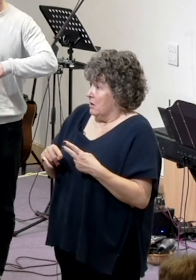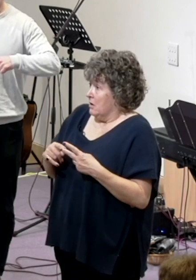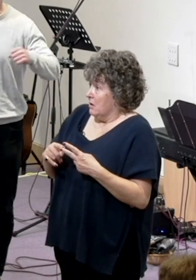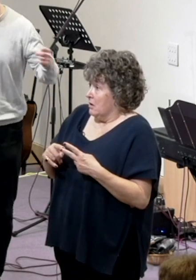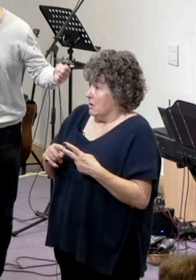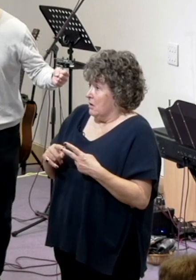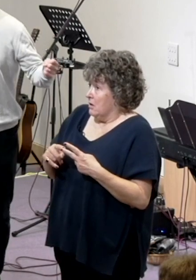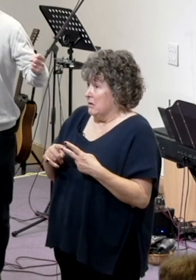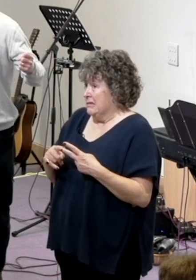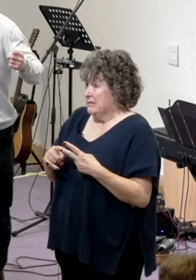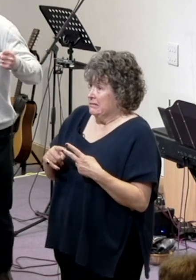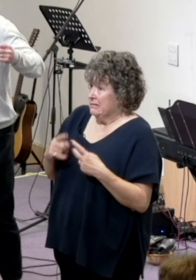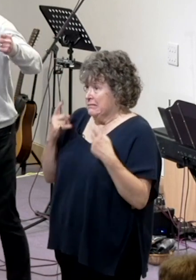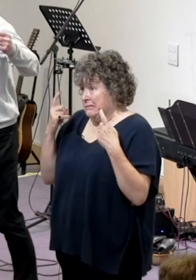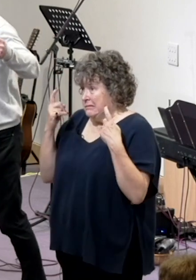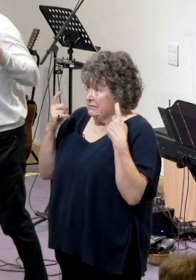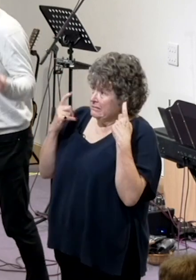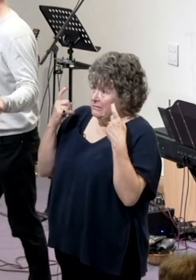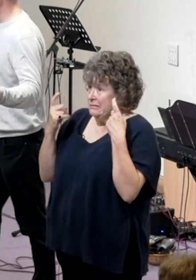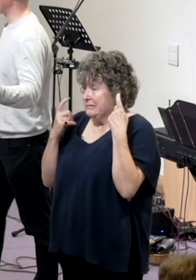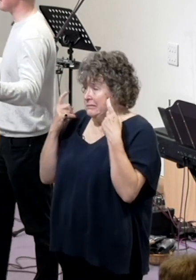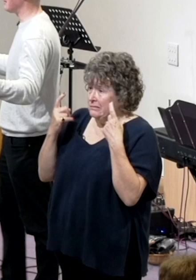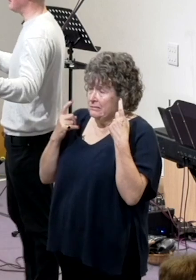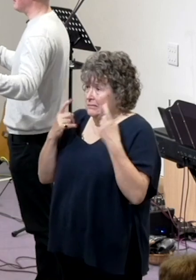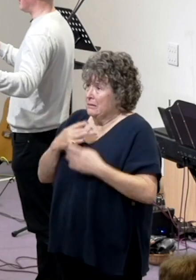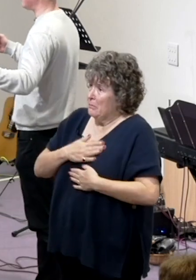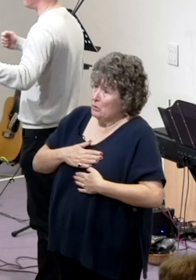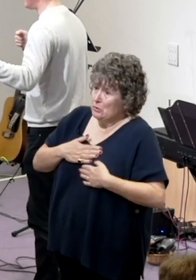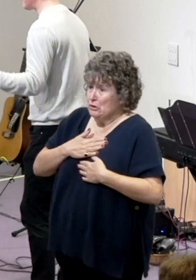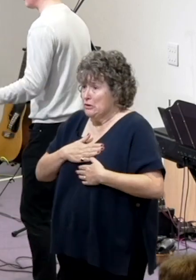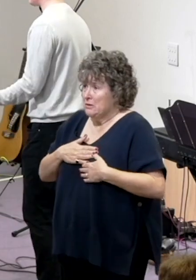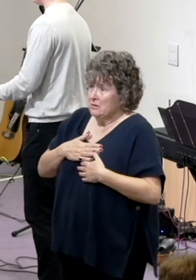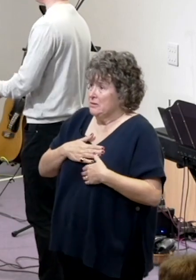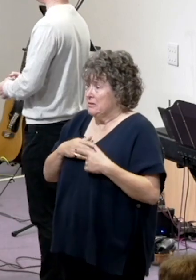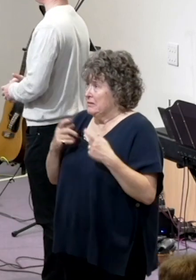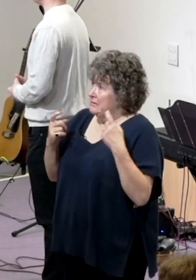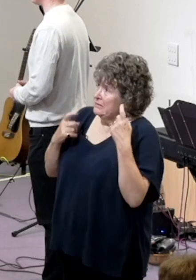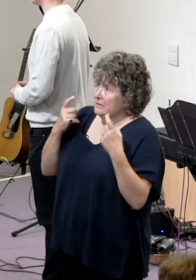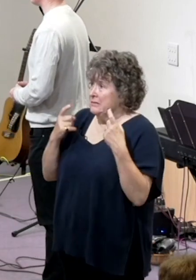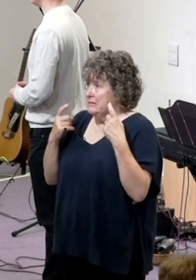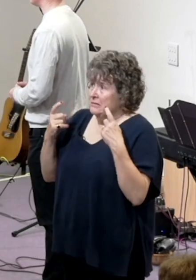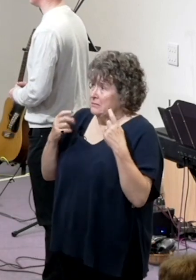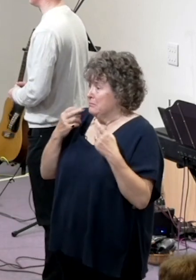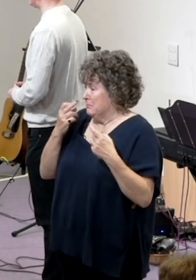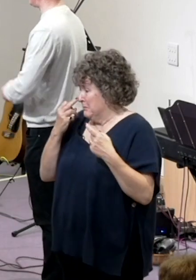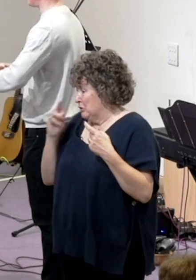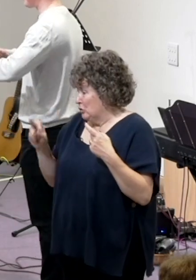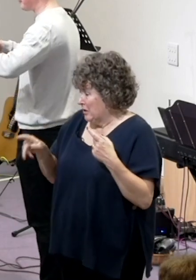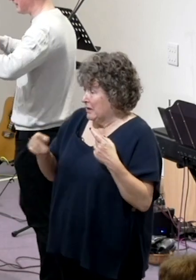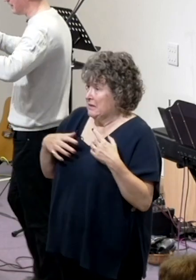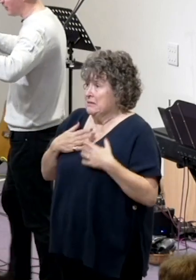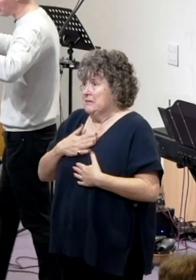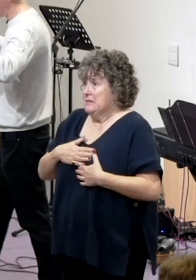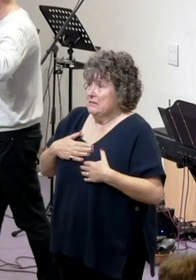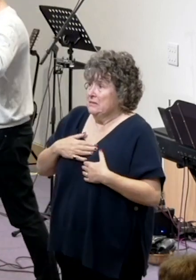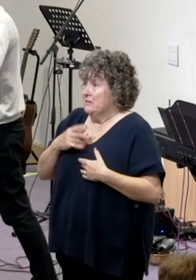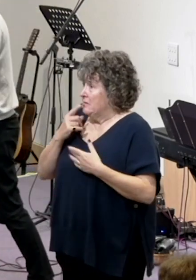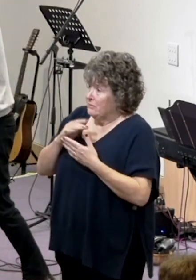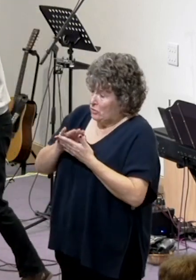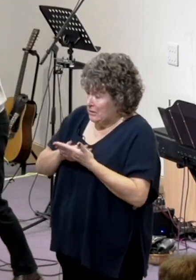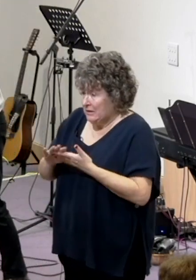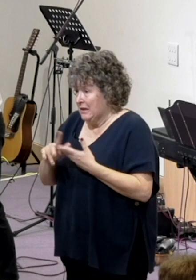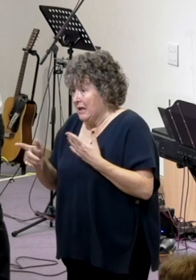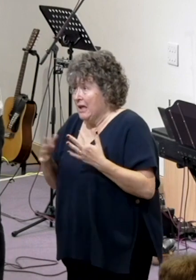he'd wrestled with all his feelings and wrestled with forgiveness. After he'd gone